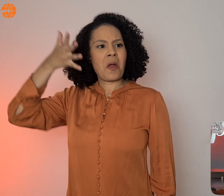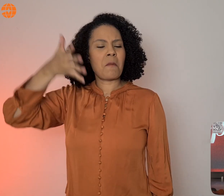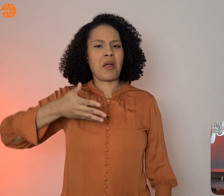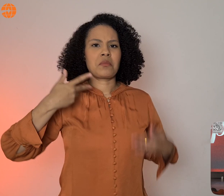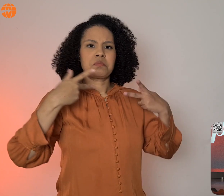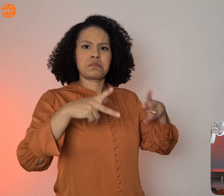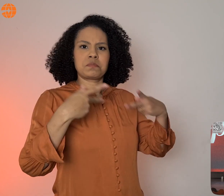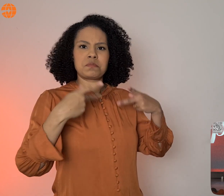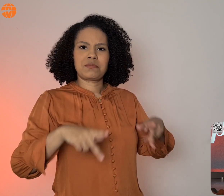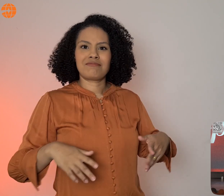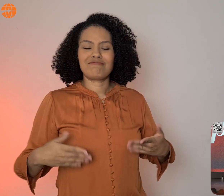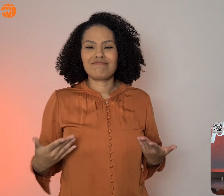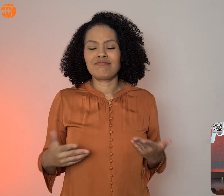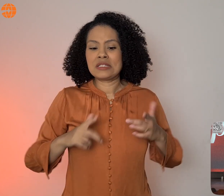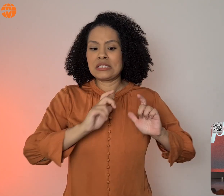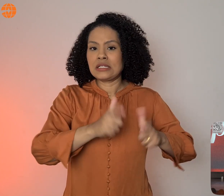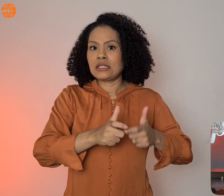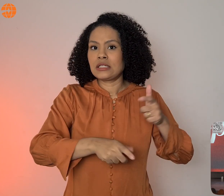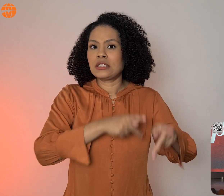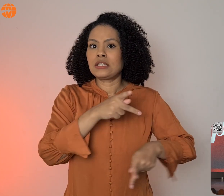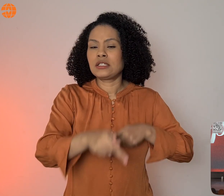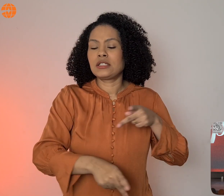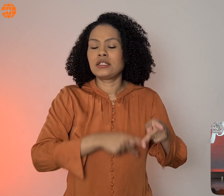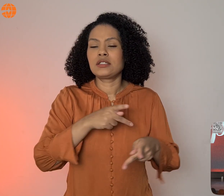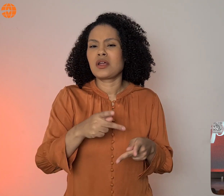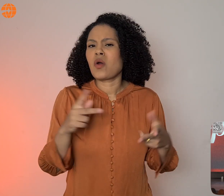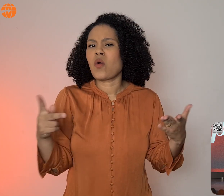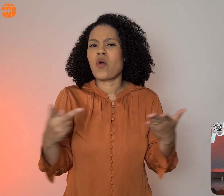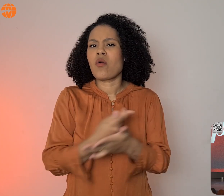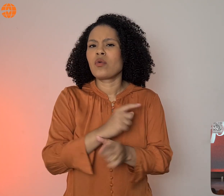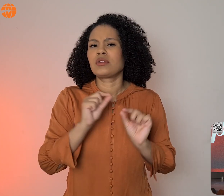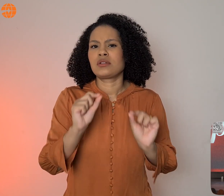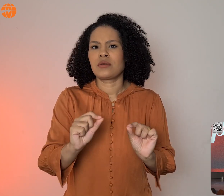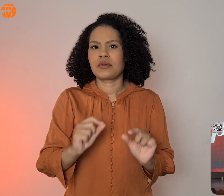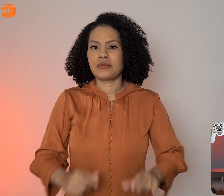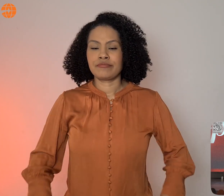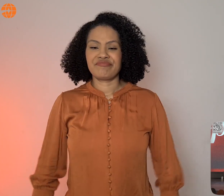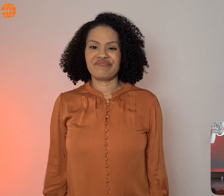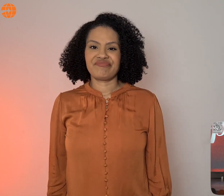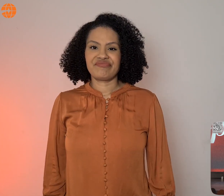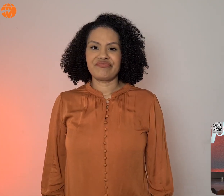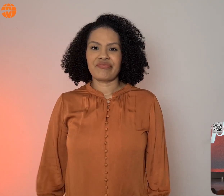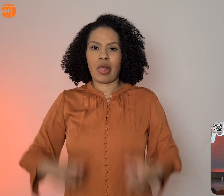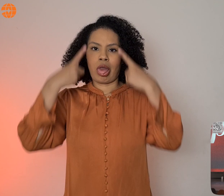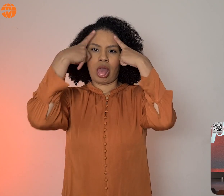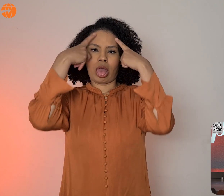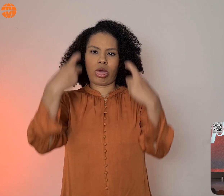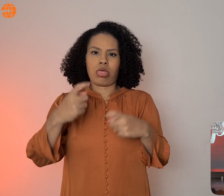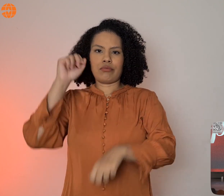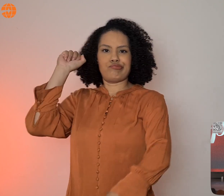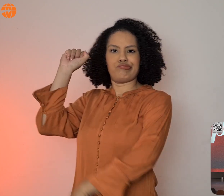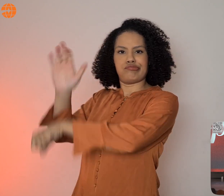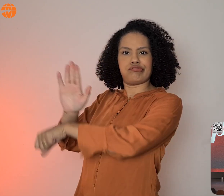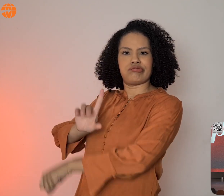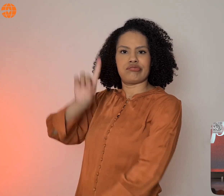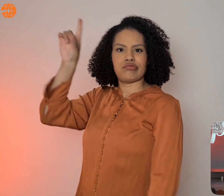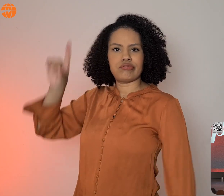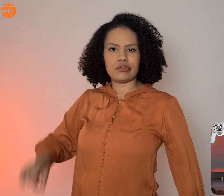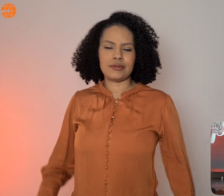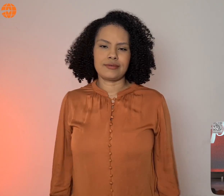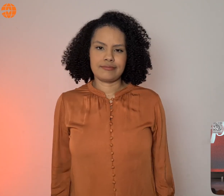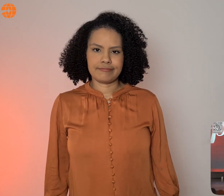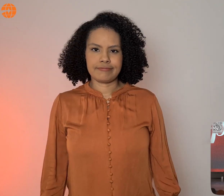montanha. do? Então, o que Israel fez? They rebelled. They disobeyed God. Eles se rebelaram e desobedeceram a Deus. They went back